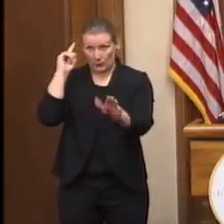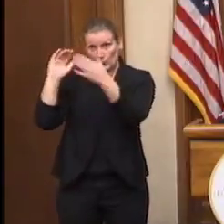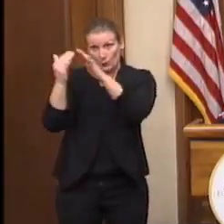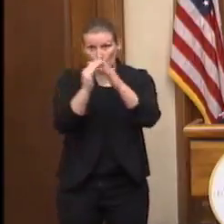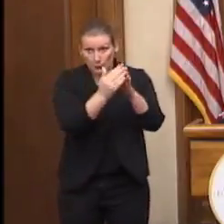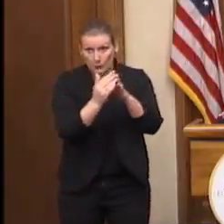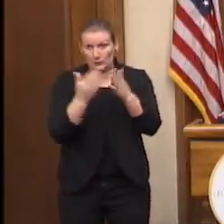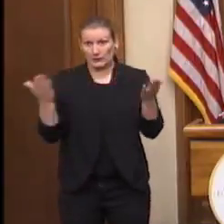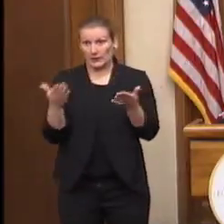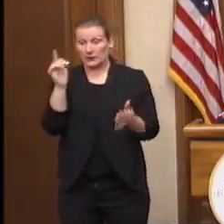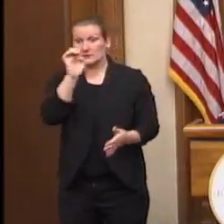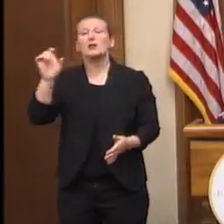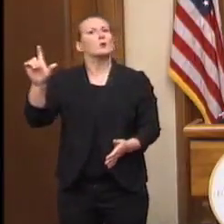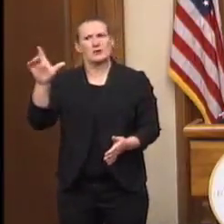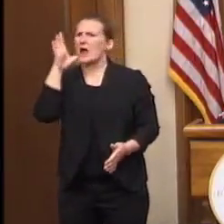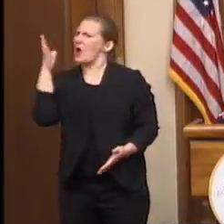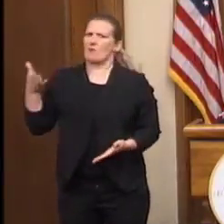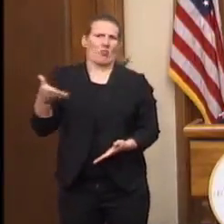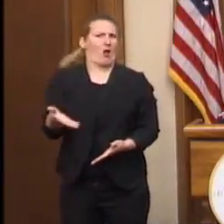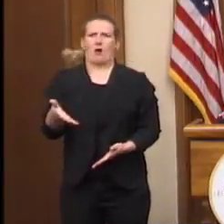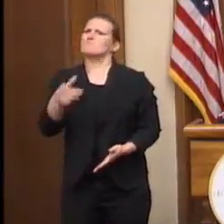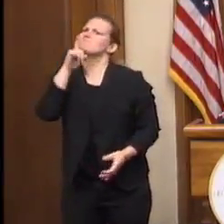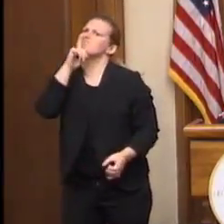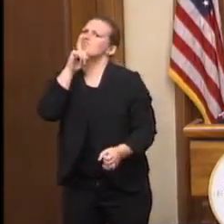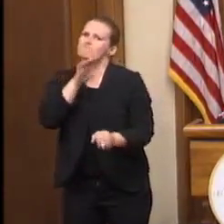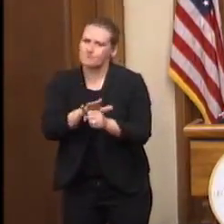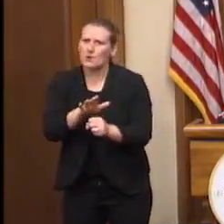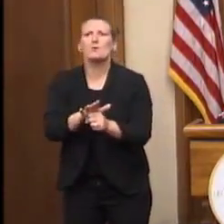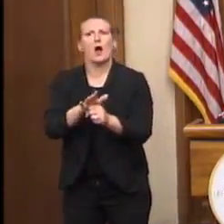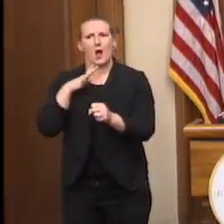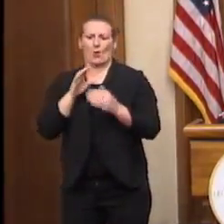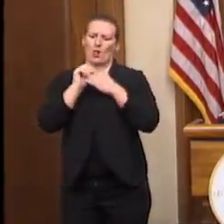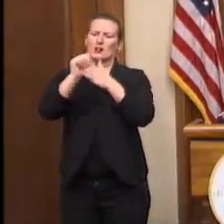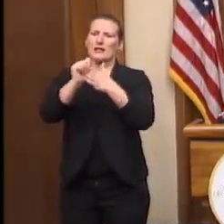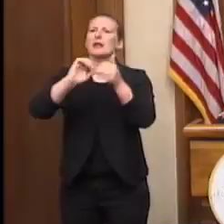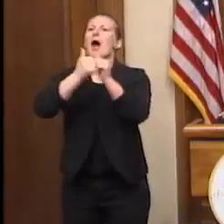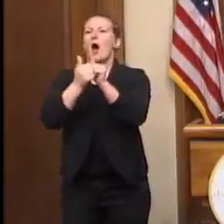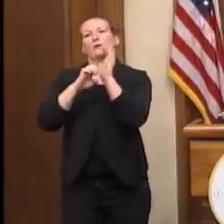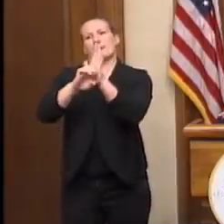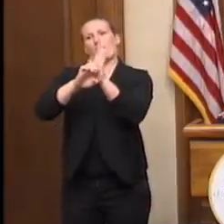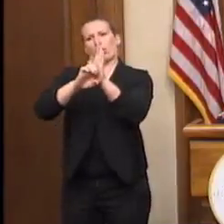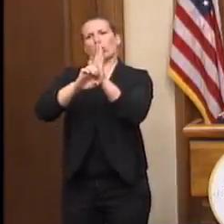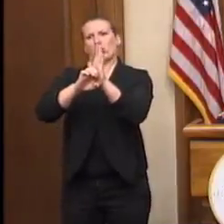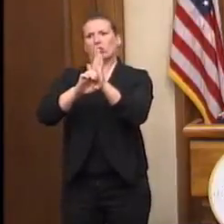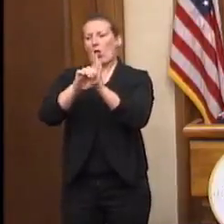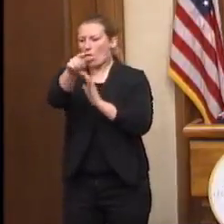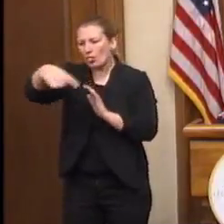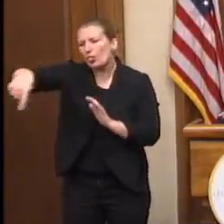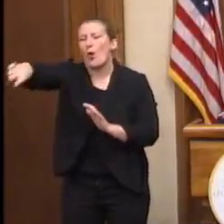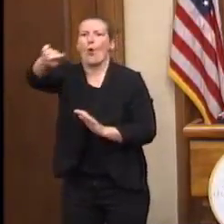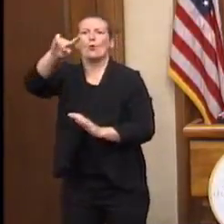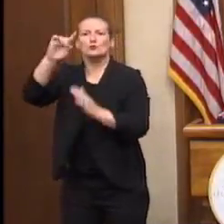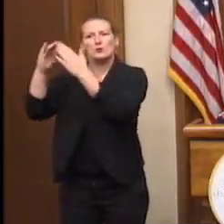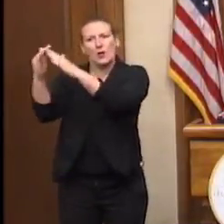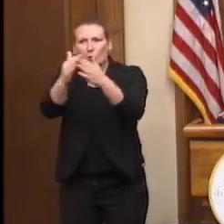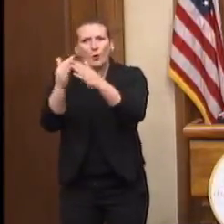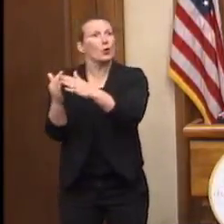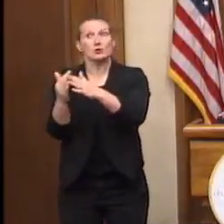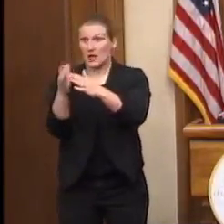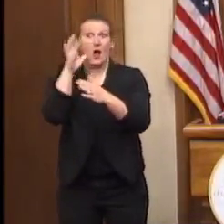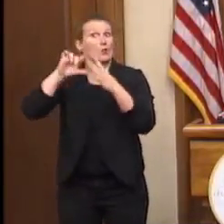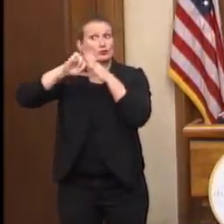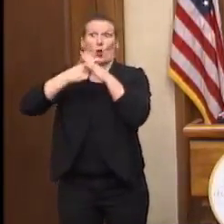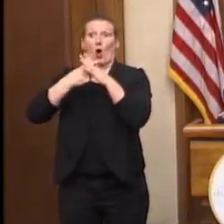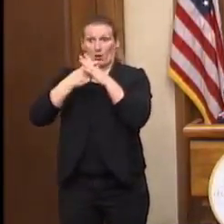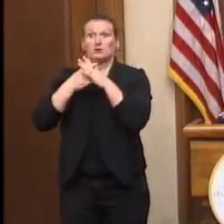said, when we talk about community-oriented policing, I believe in leading by example. I will be in a lot of those neighborhoods I'll start in